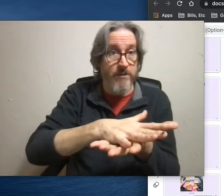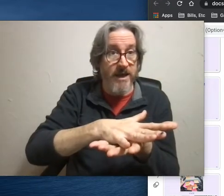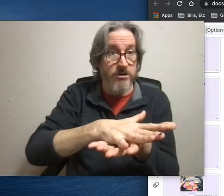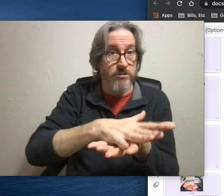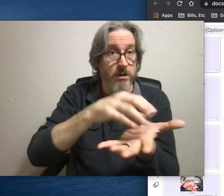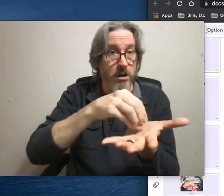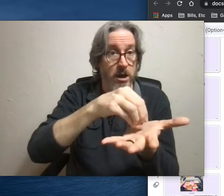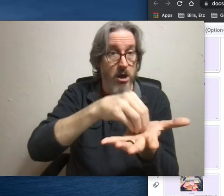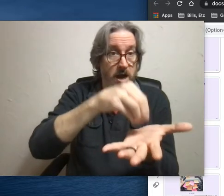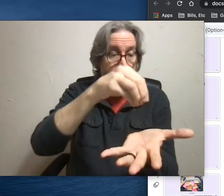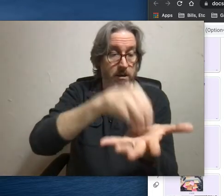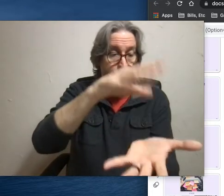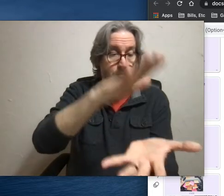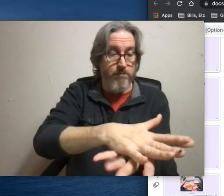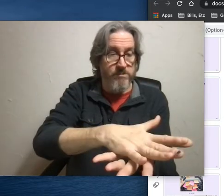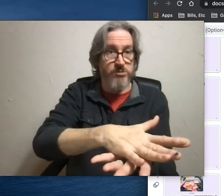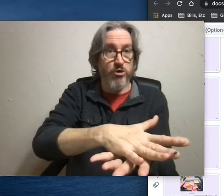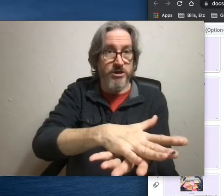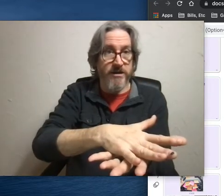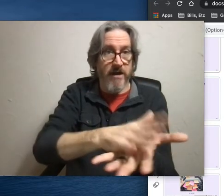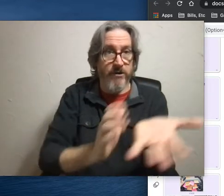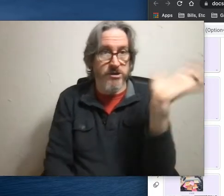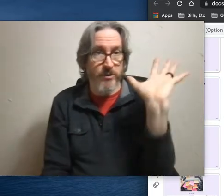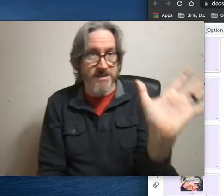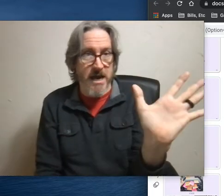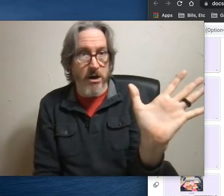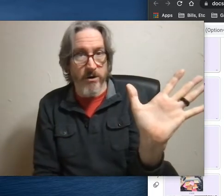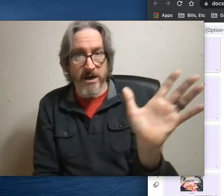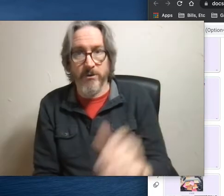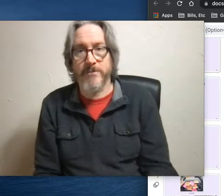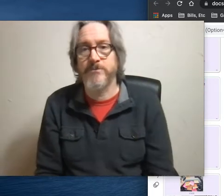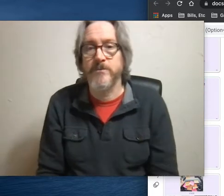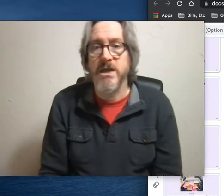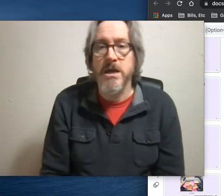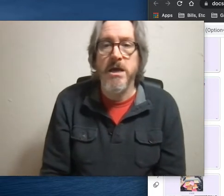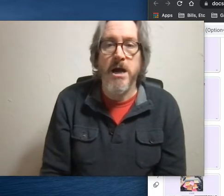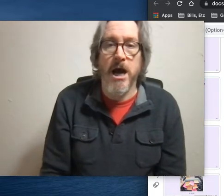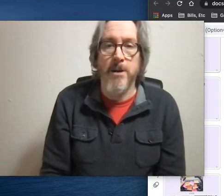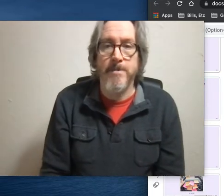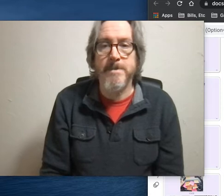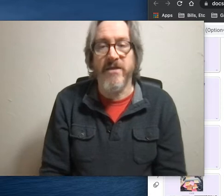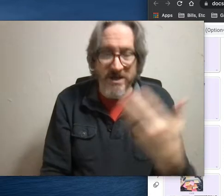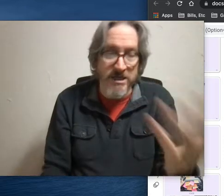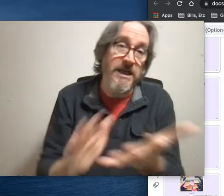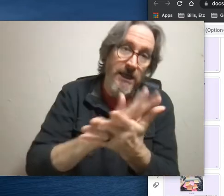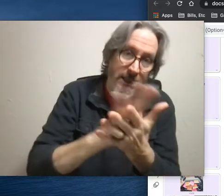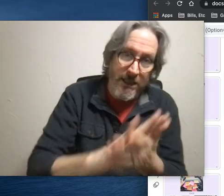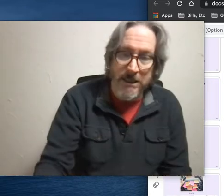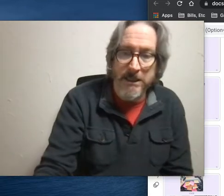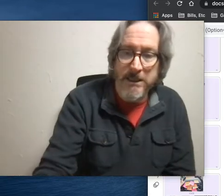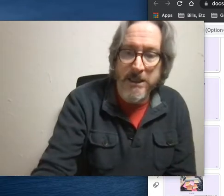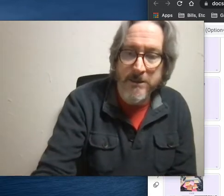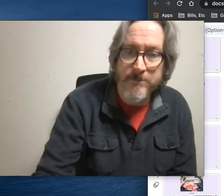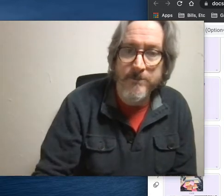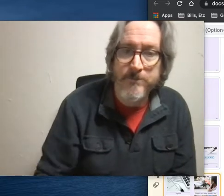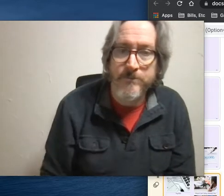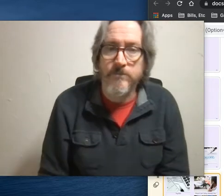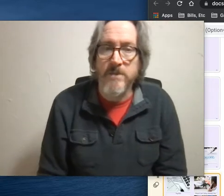down on the page. I smooshed it on there so it's not going anywhere. And then we did